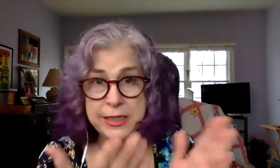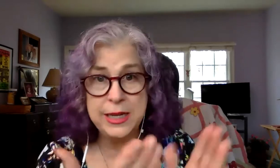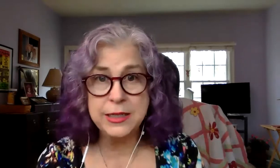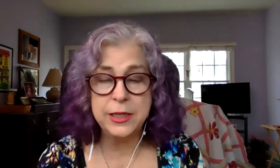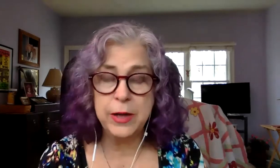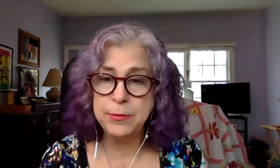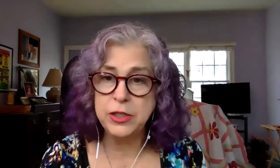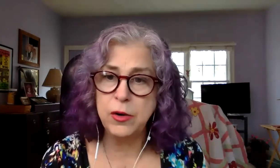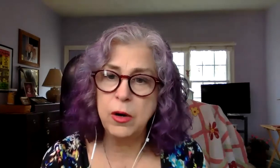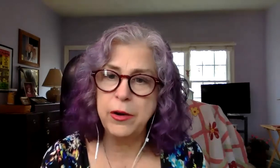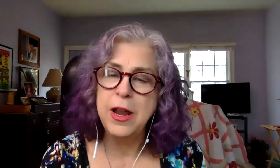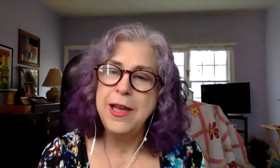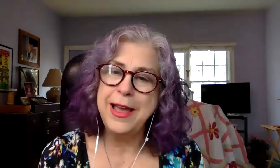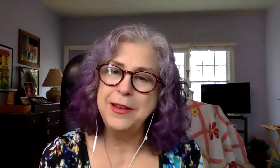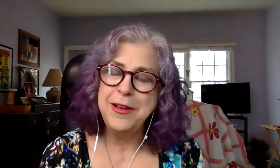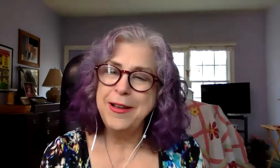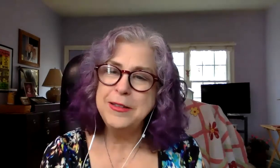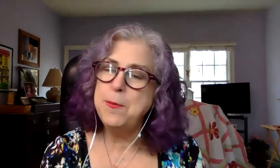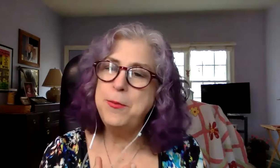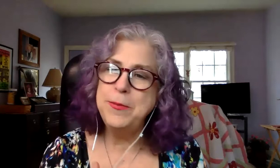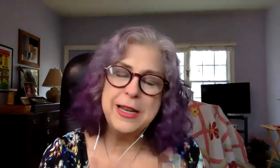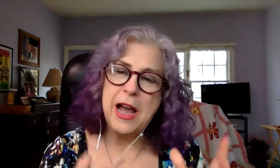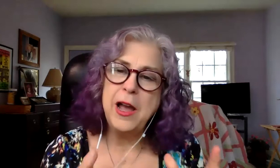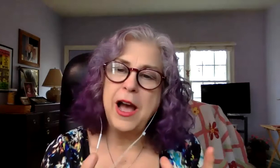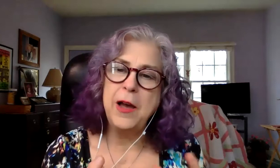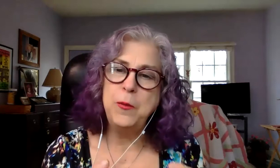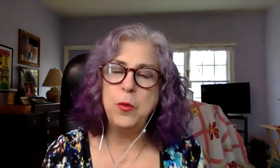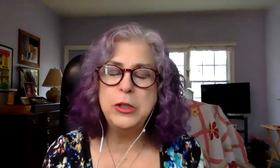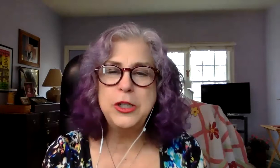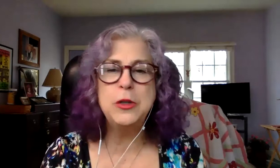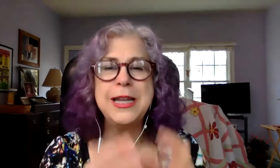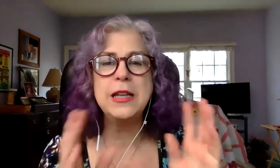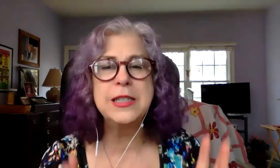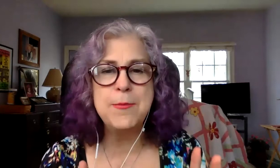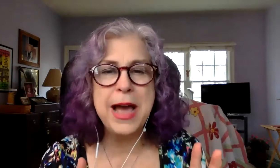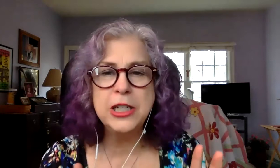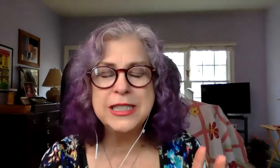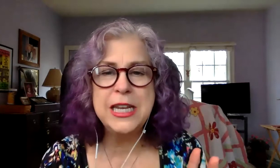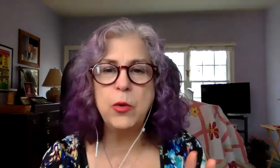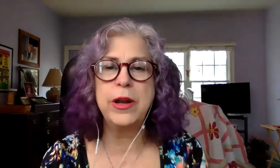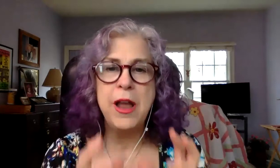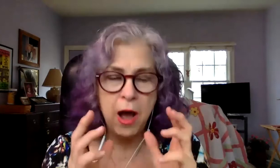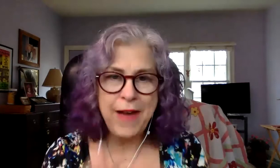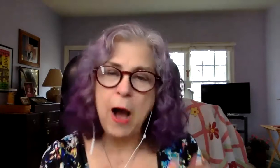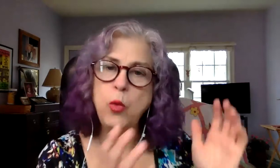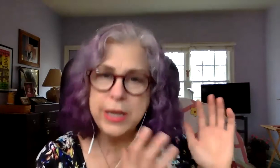as Neil had mentioned earlier. And I wish you could tell us the magic secret of how we could